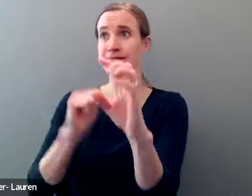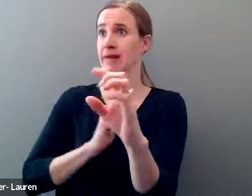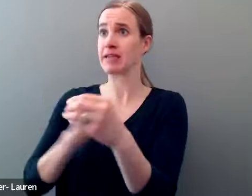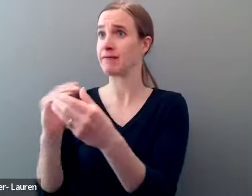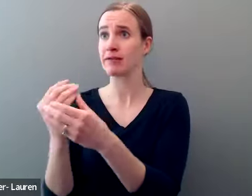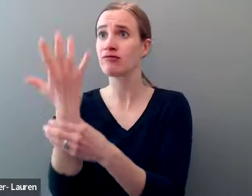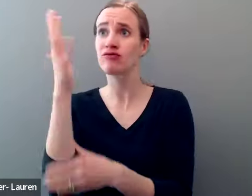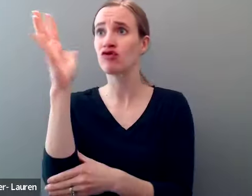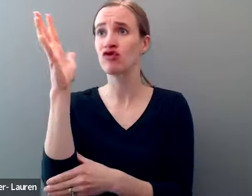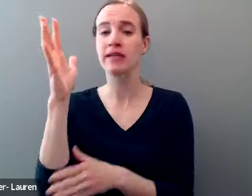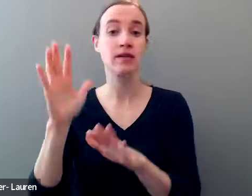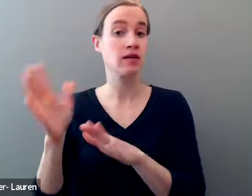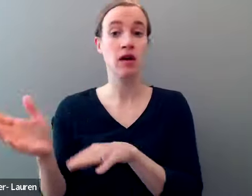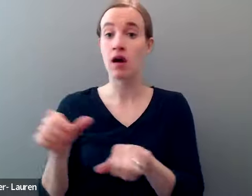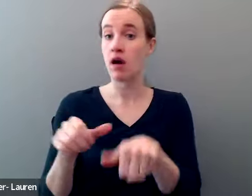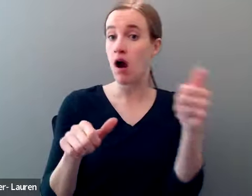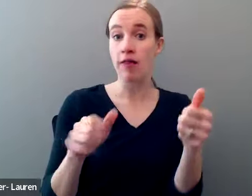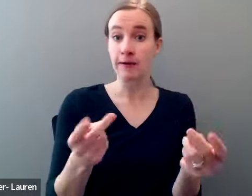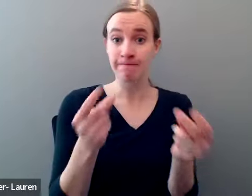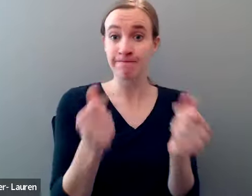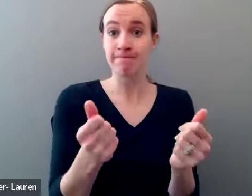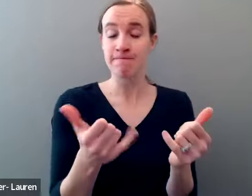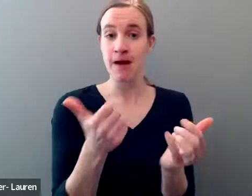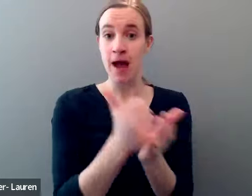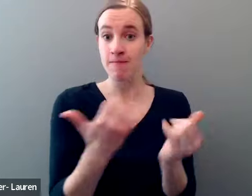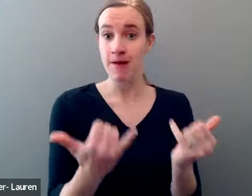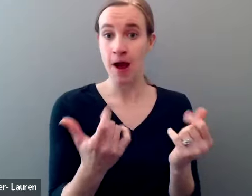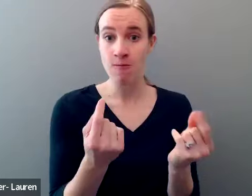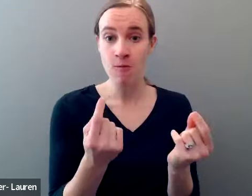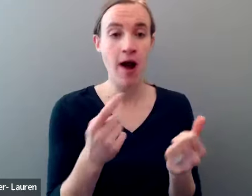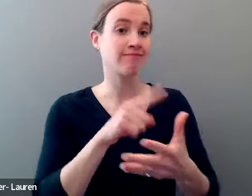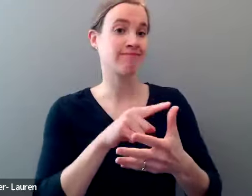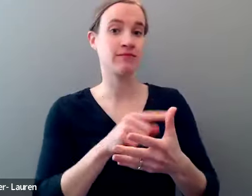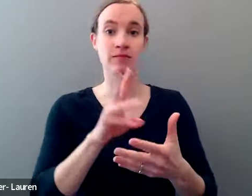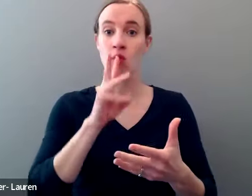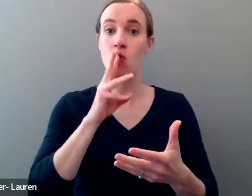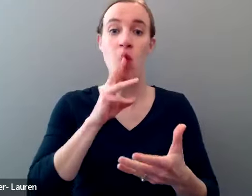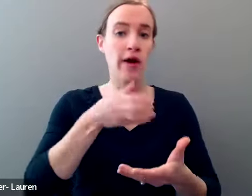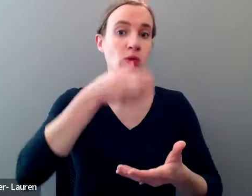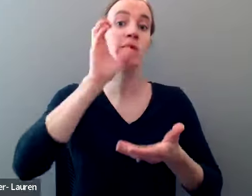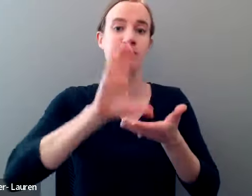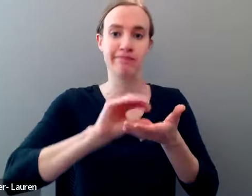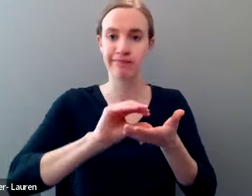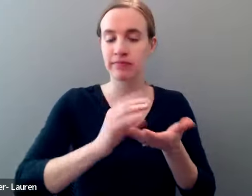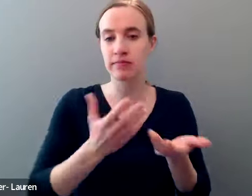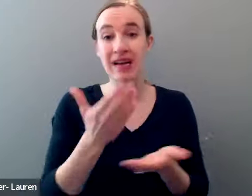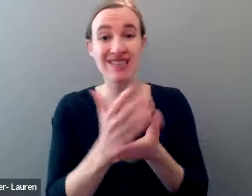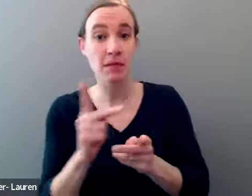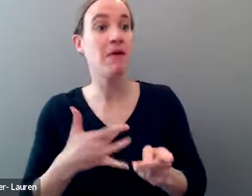water. Ice water can be really pleasant for some and really unpleasant for others. And